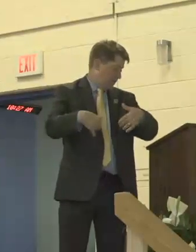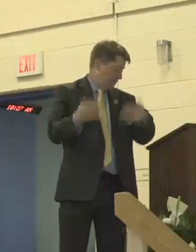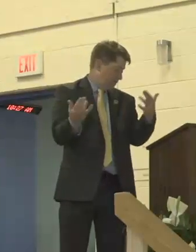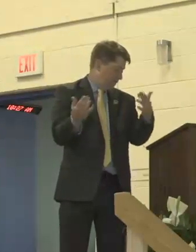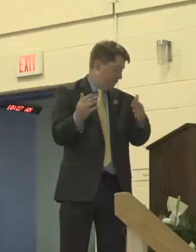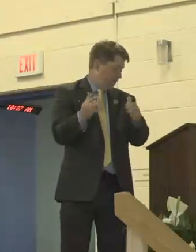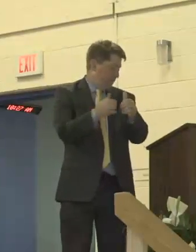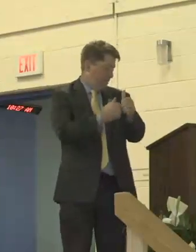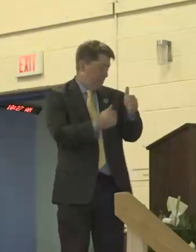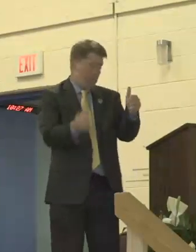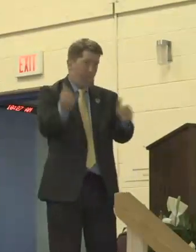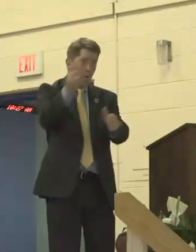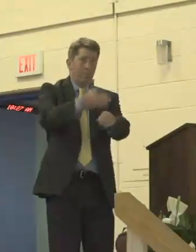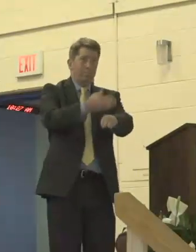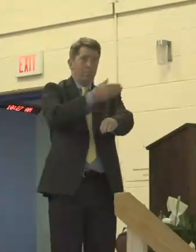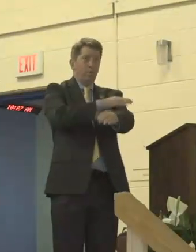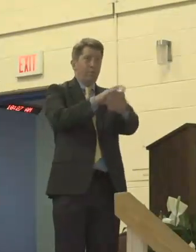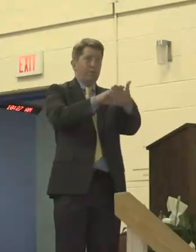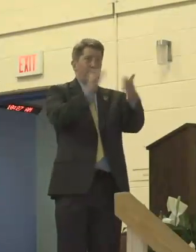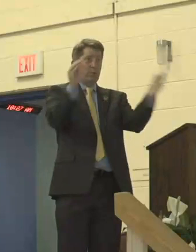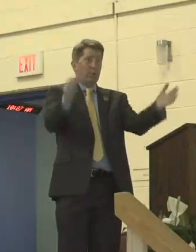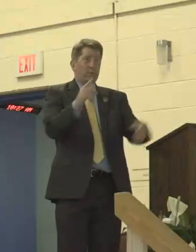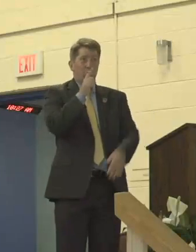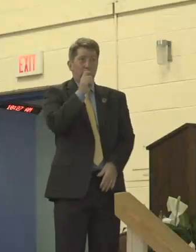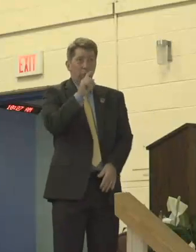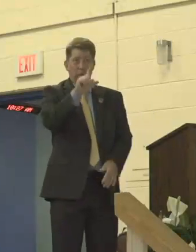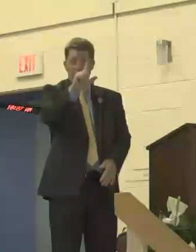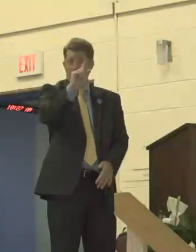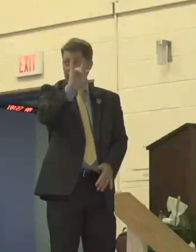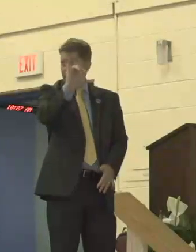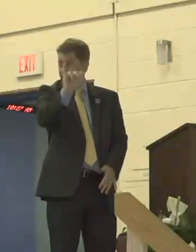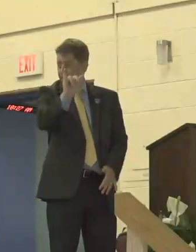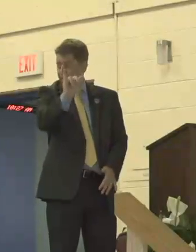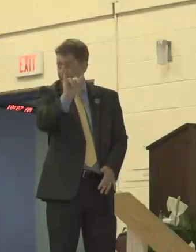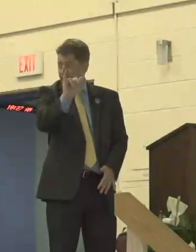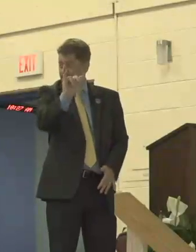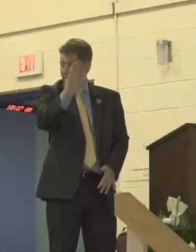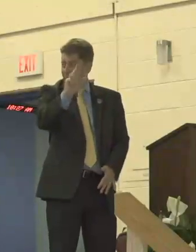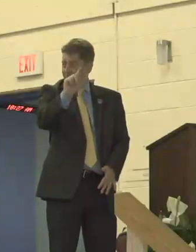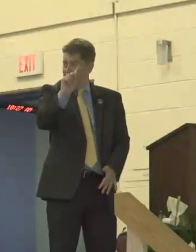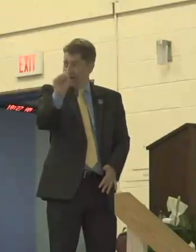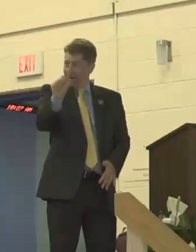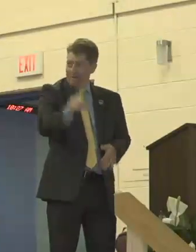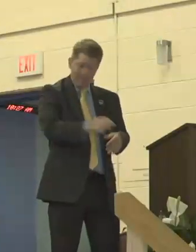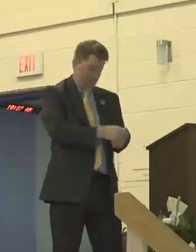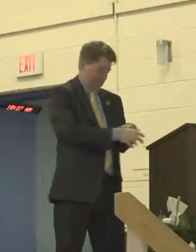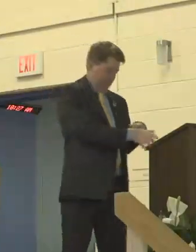All right, so the next award is the most improved student, and that goes to Miss Lily Butts.